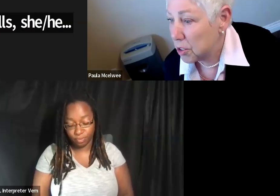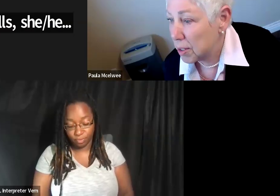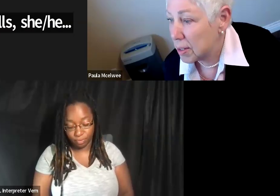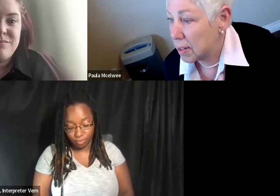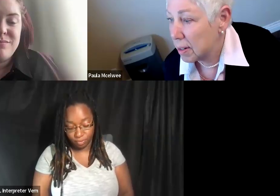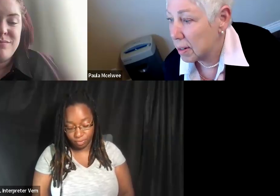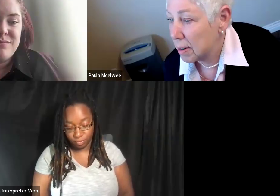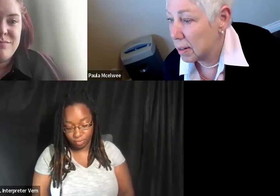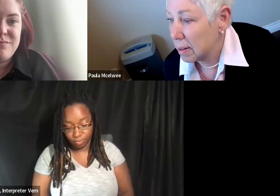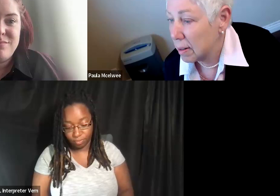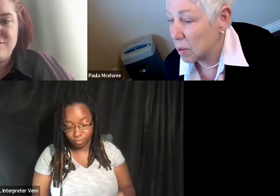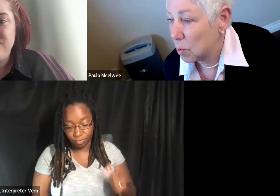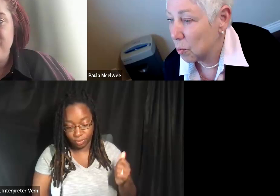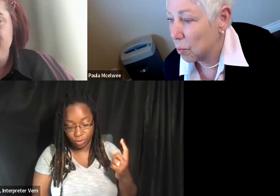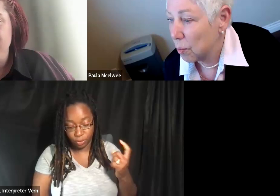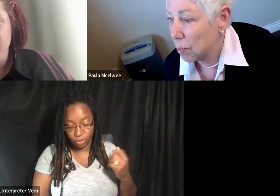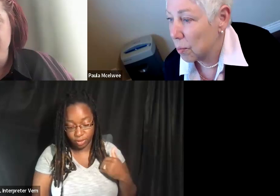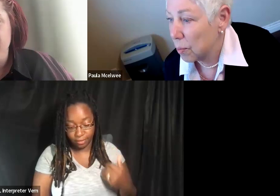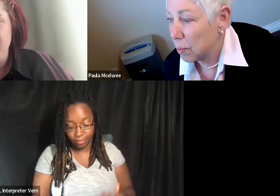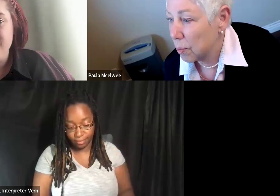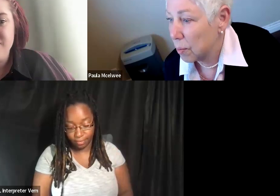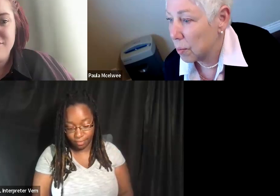Other questions?